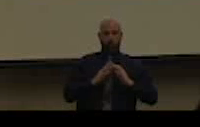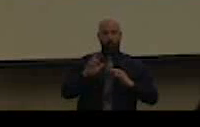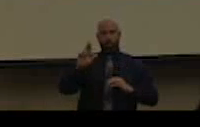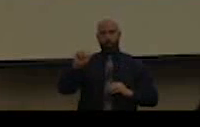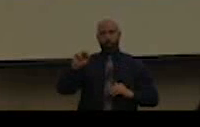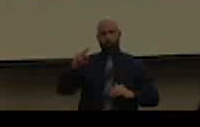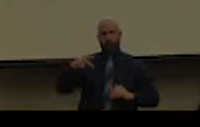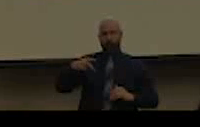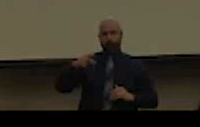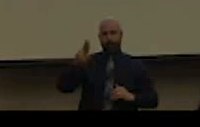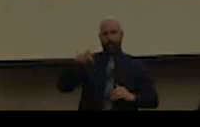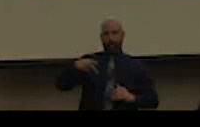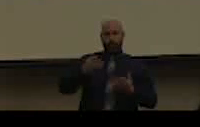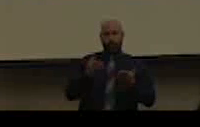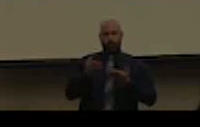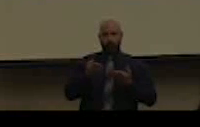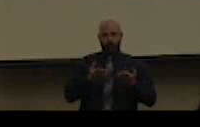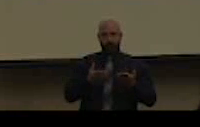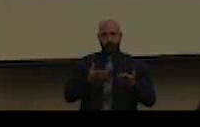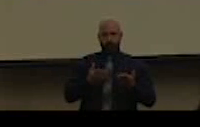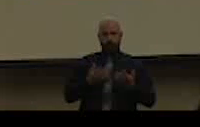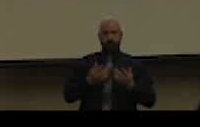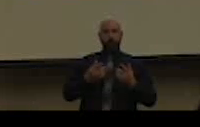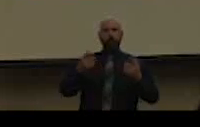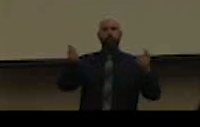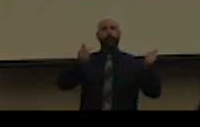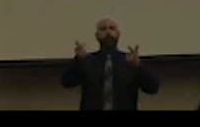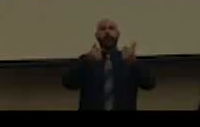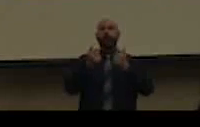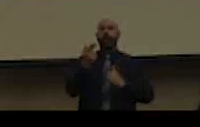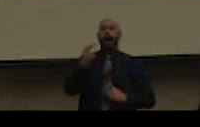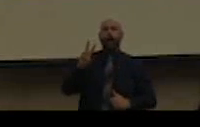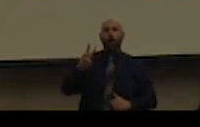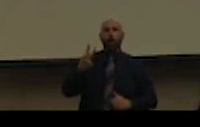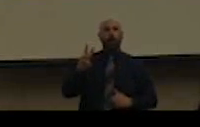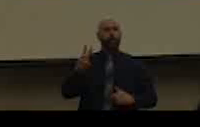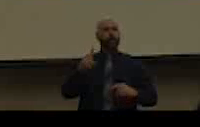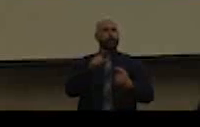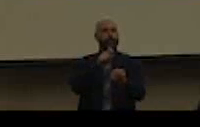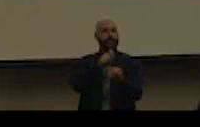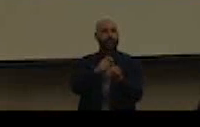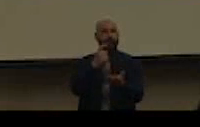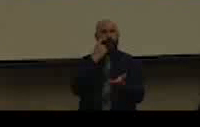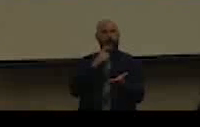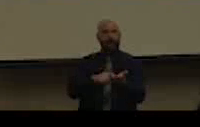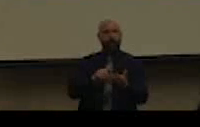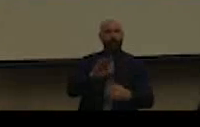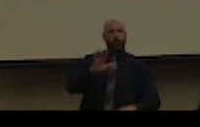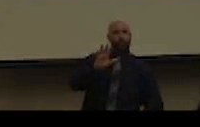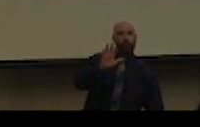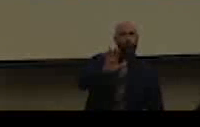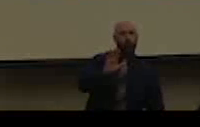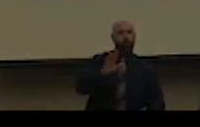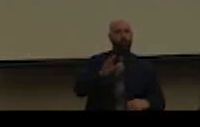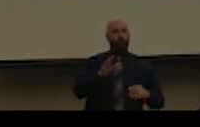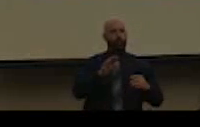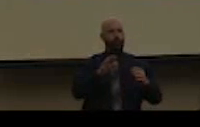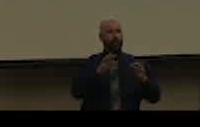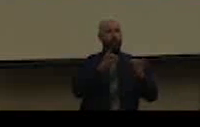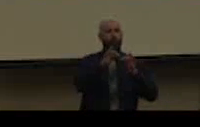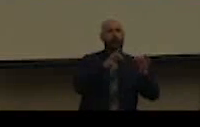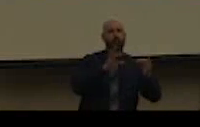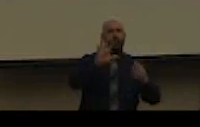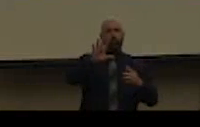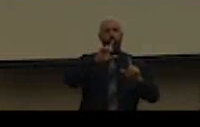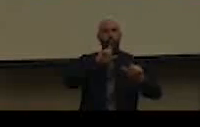that mean for that to come from a lot of different funding sources? So there's specific acknowledgement at your direction in the report. This includes